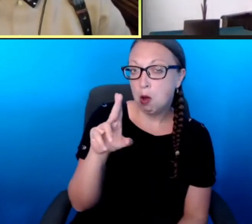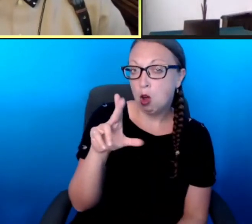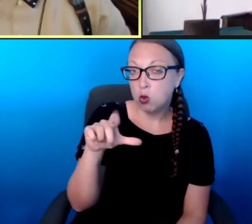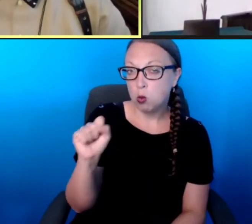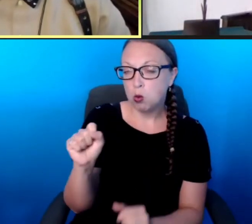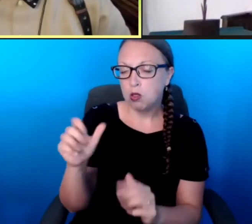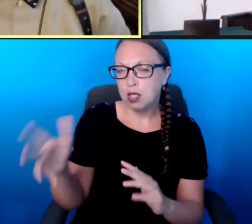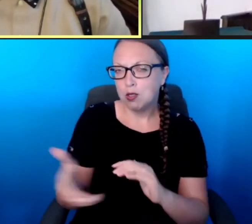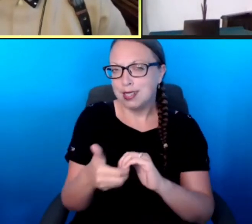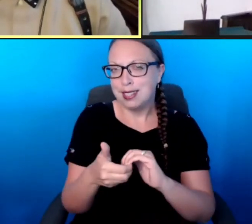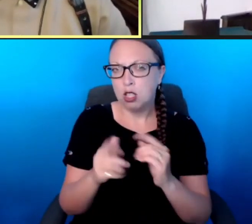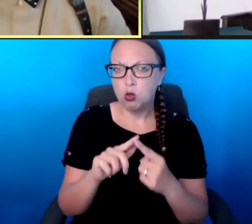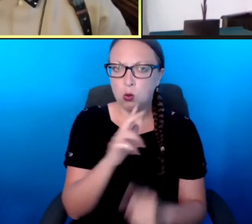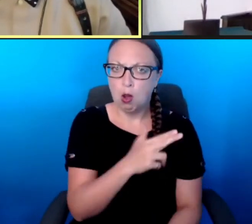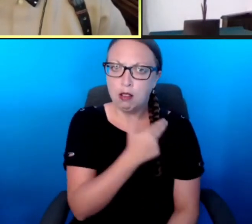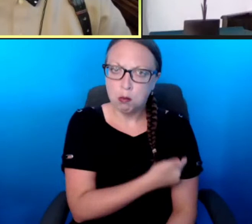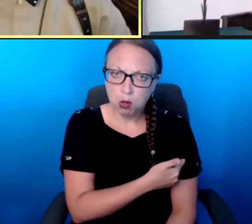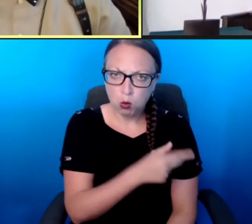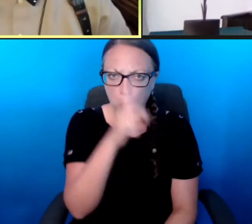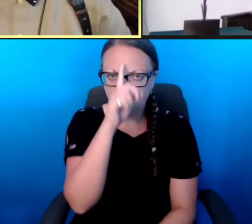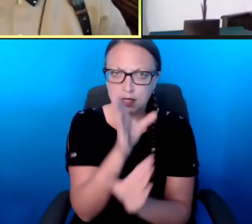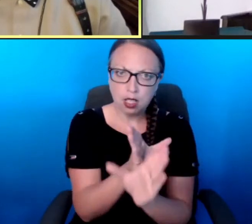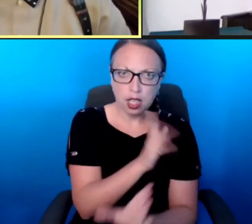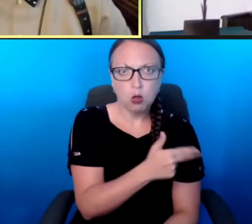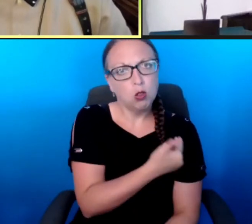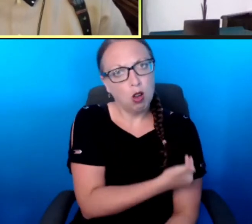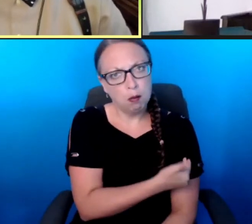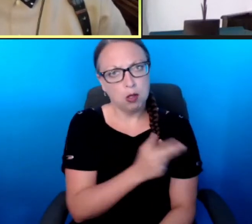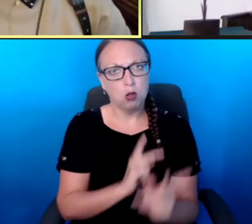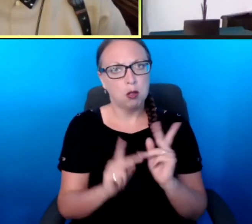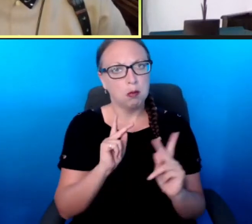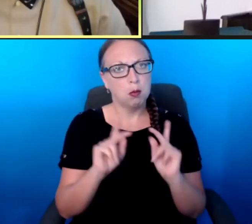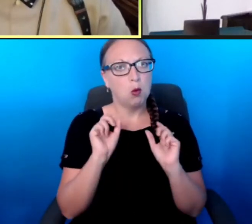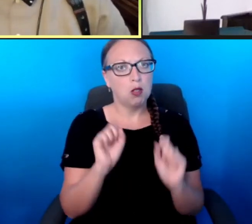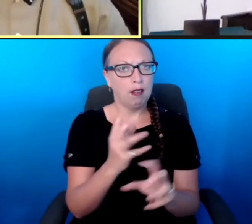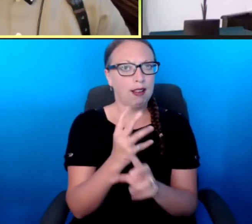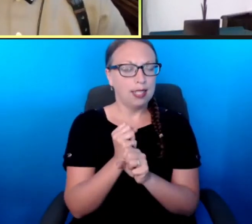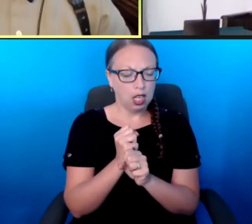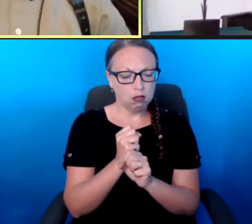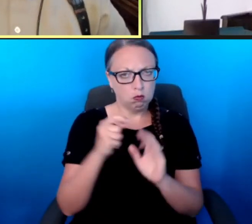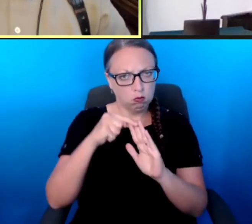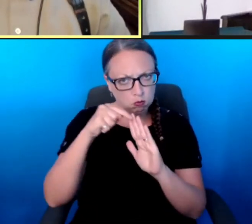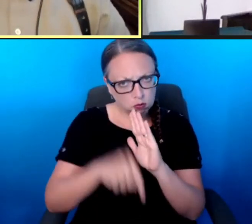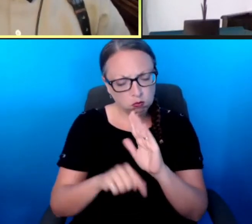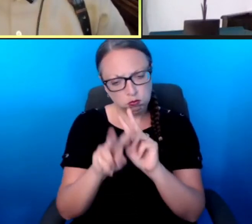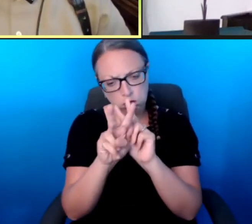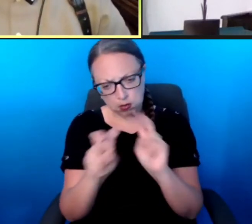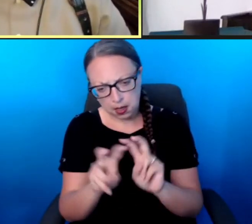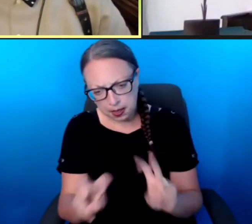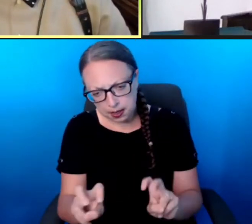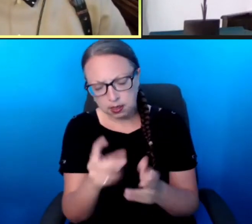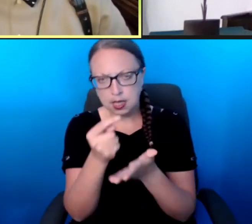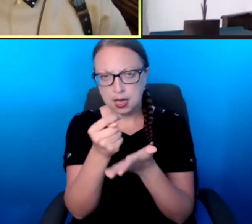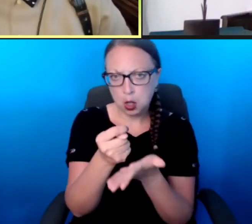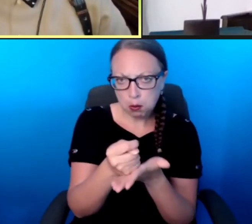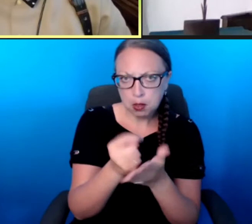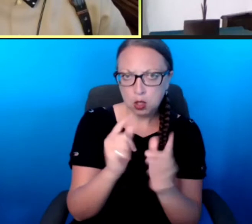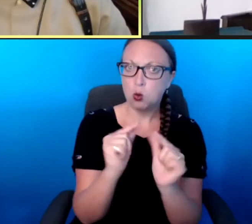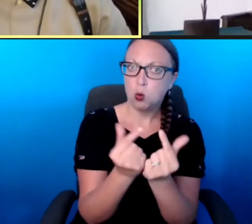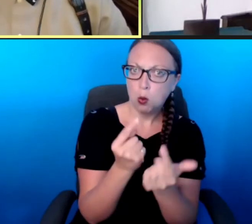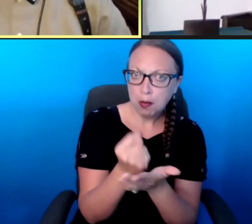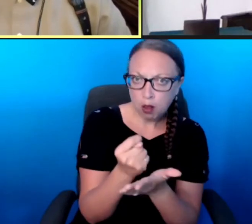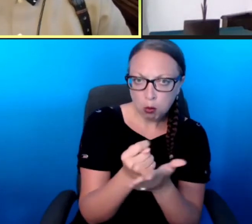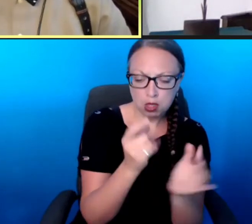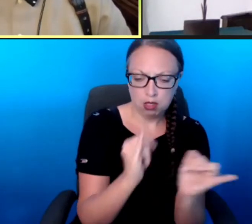or psychiatric hospitals where people can get intense evaluation and therapy, group therapy,